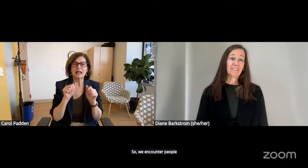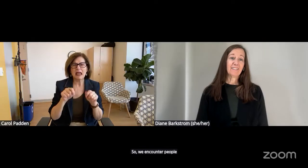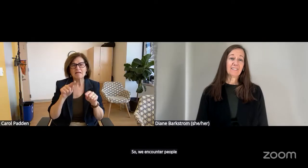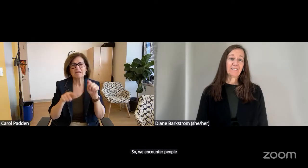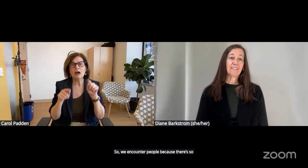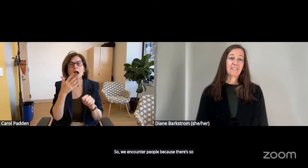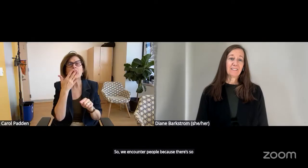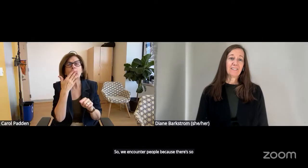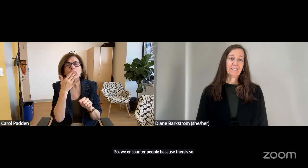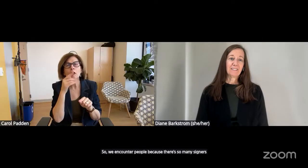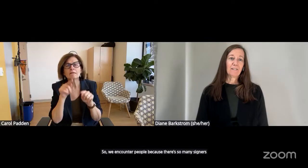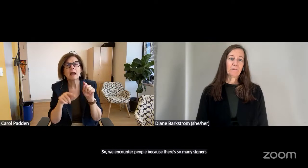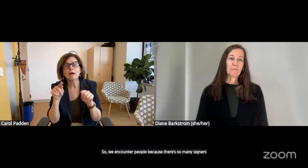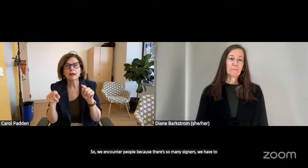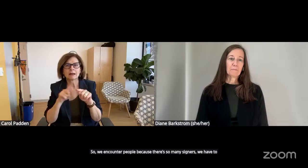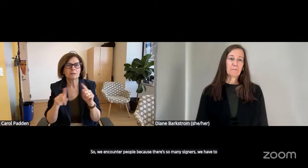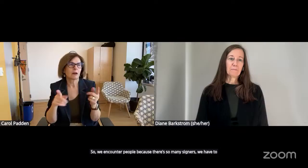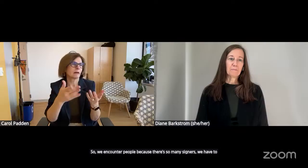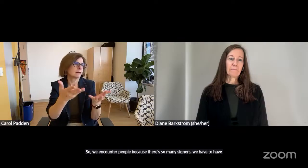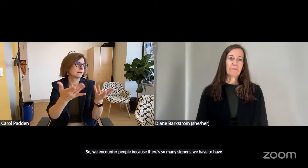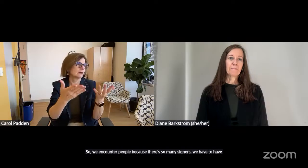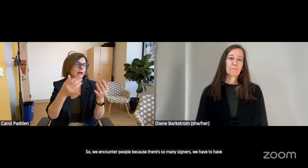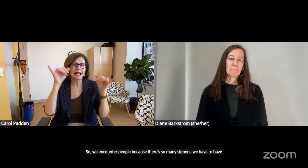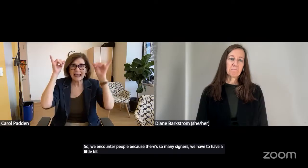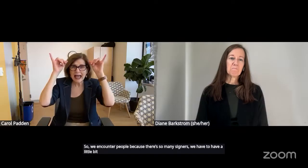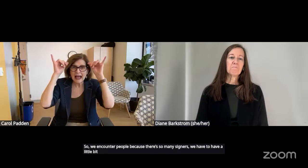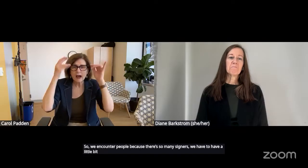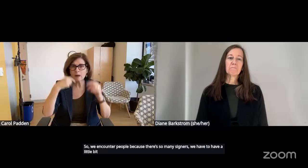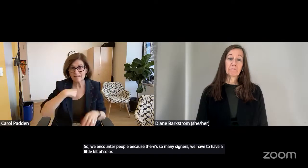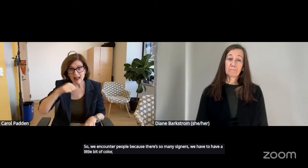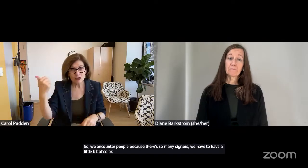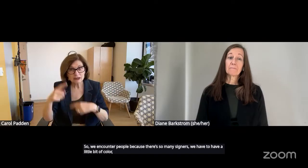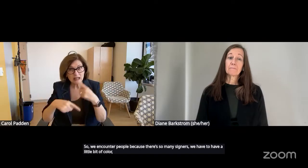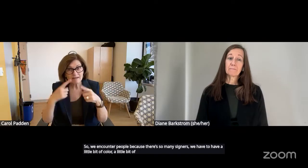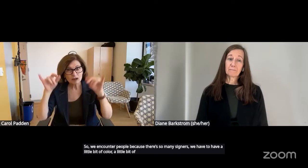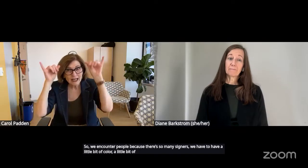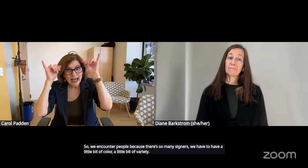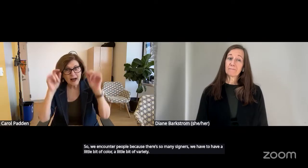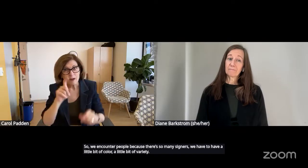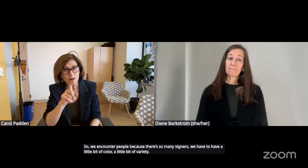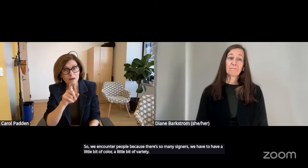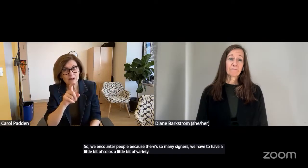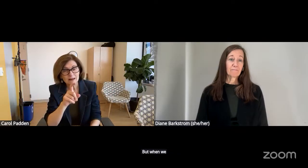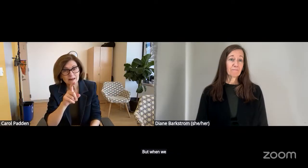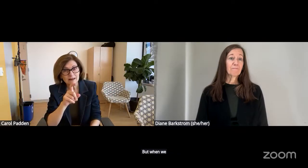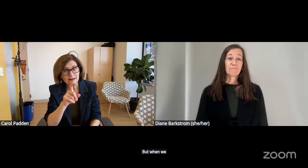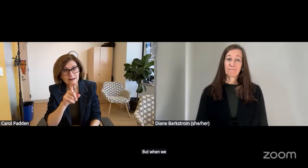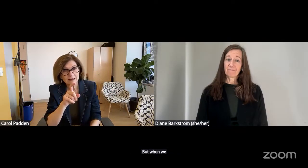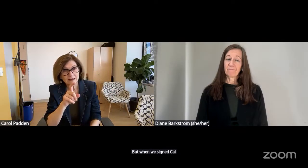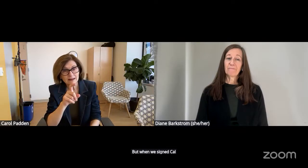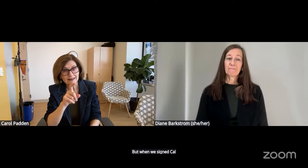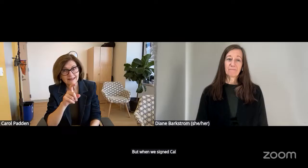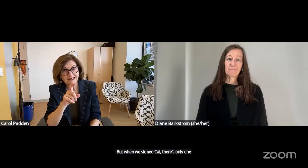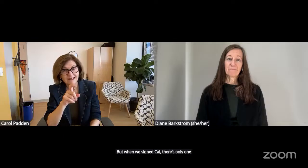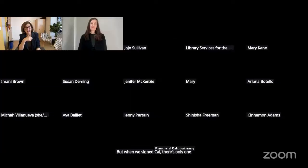many signers, we have to have a little bit of color, a little bit of variety. But when we sign cow, there's only one sign for cow,